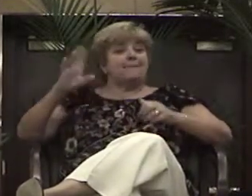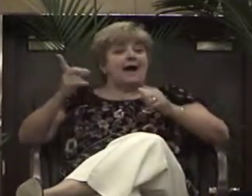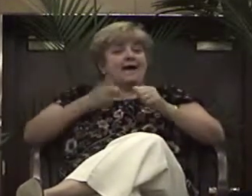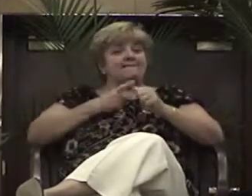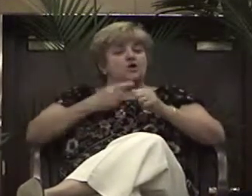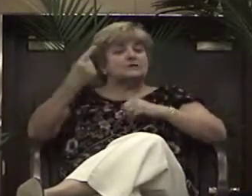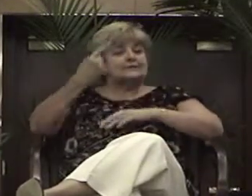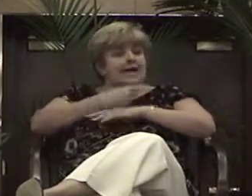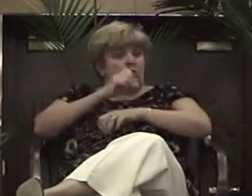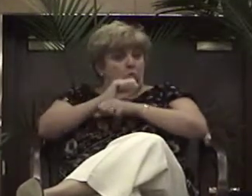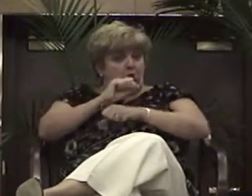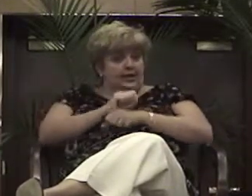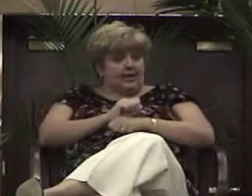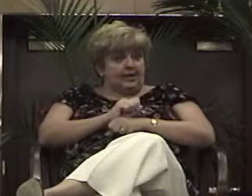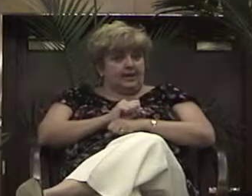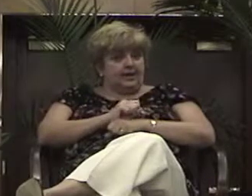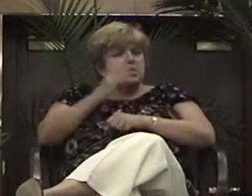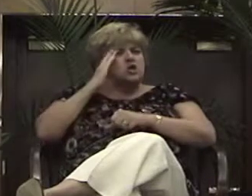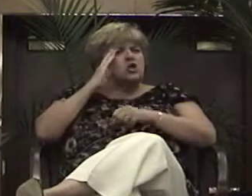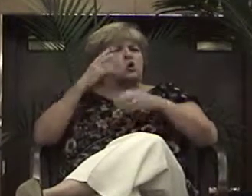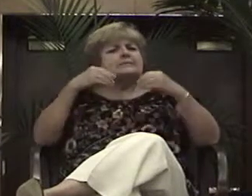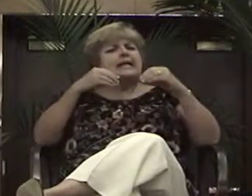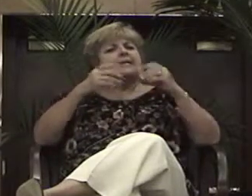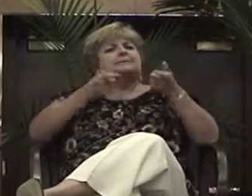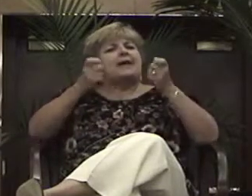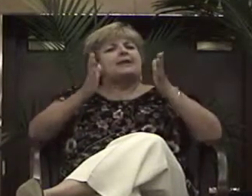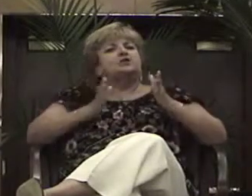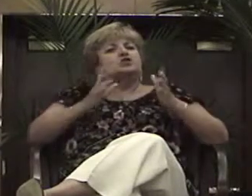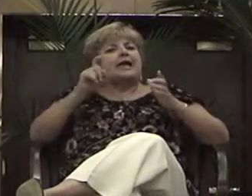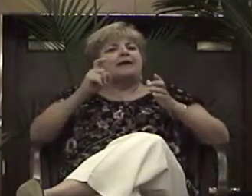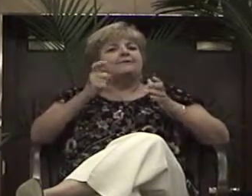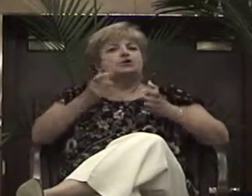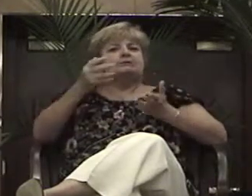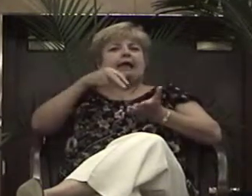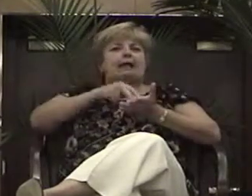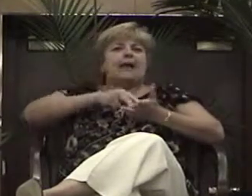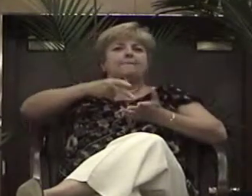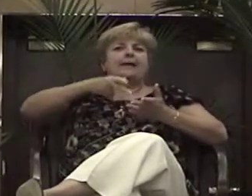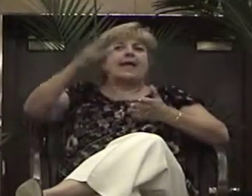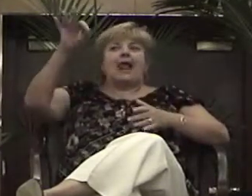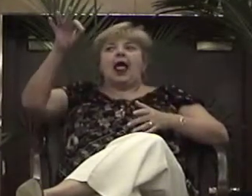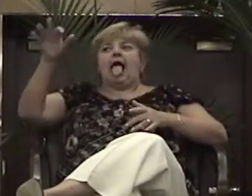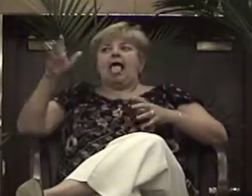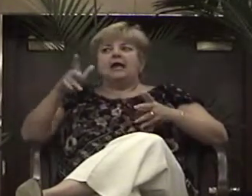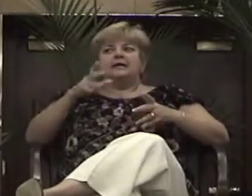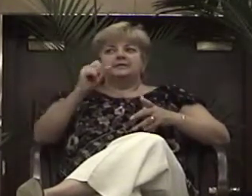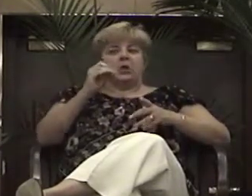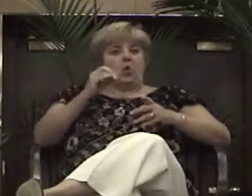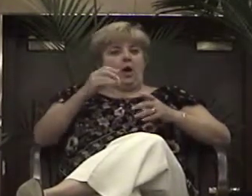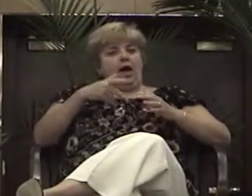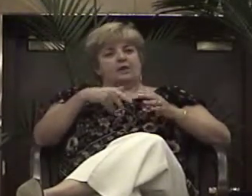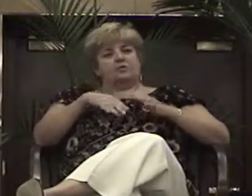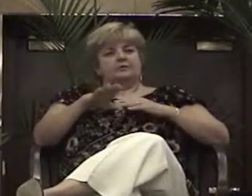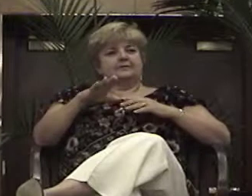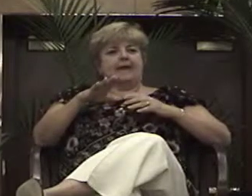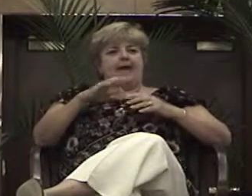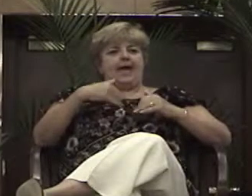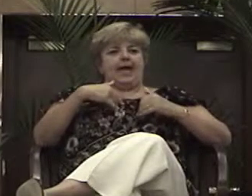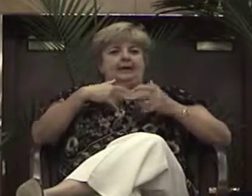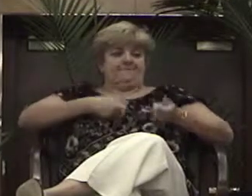job, you know, these sales managers, they give them pep talks in the morning. And I went flying out of the office with a shampoo in one hand, a vacuum cleaner